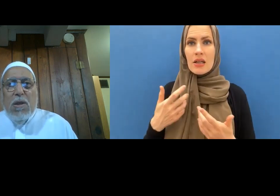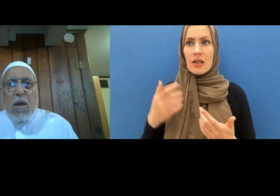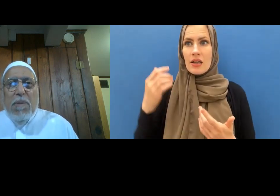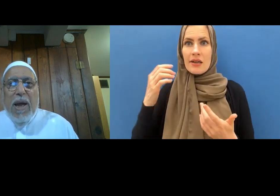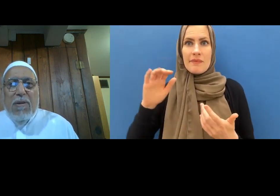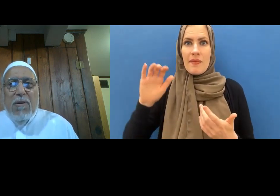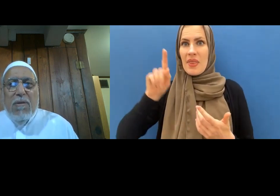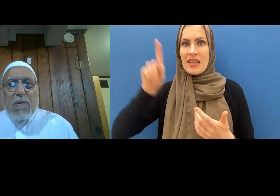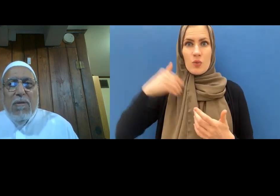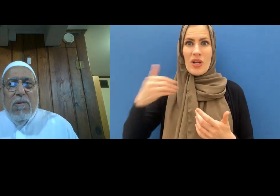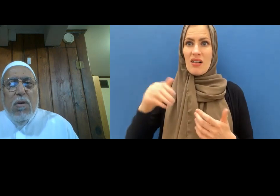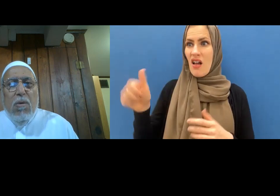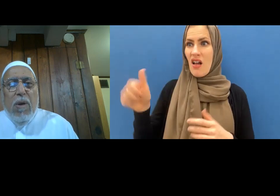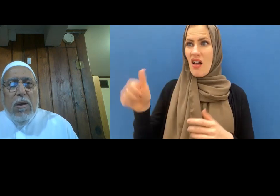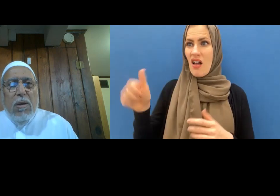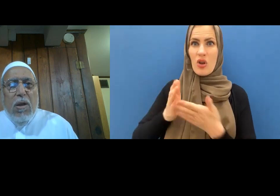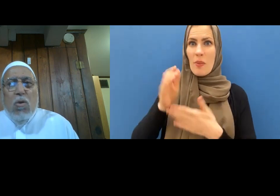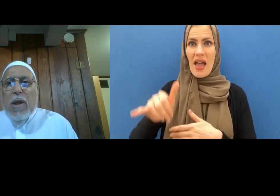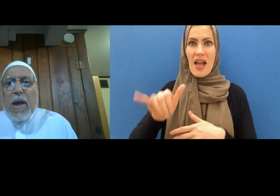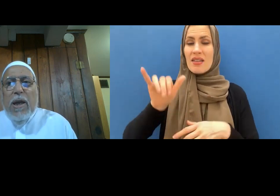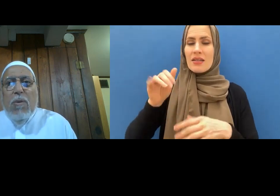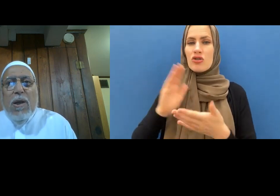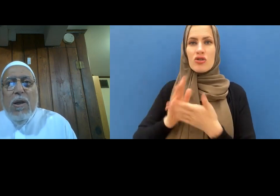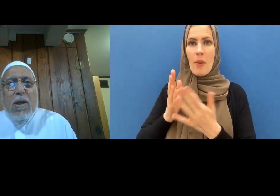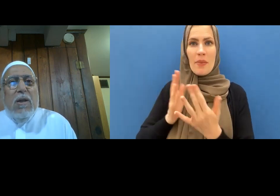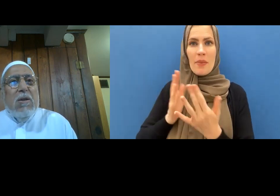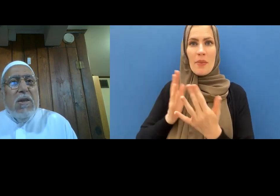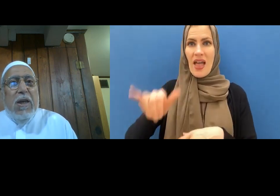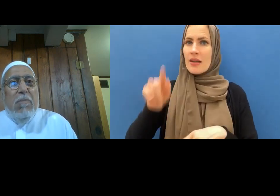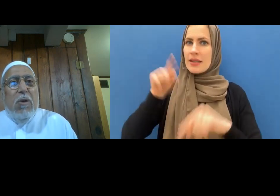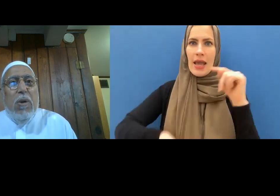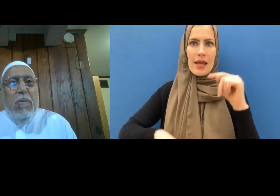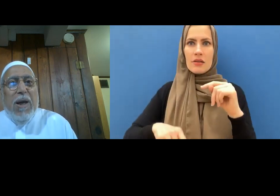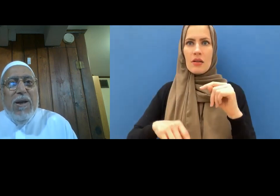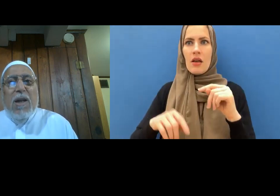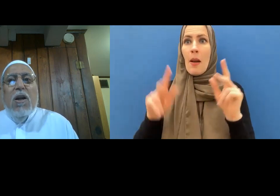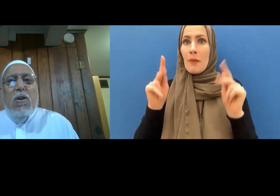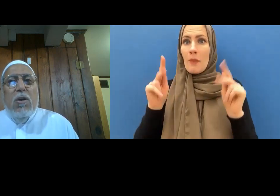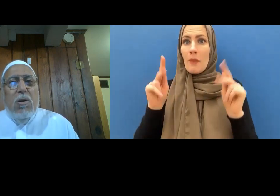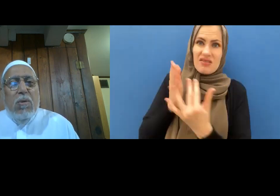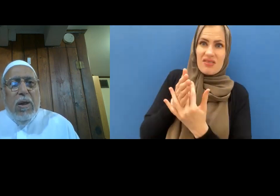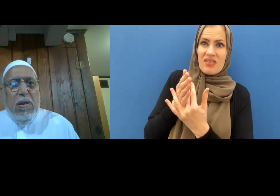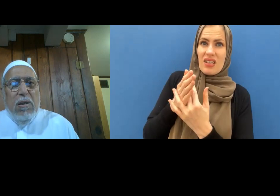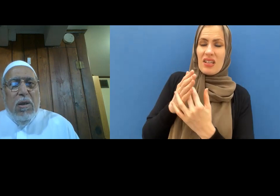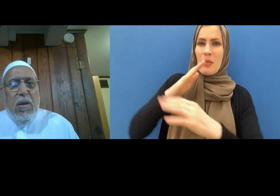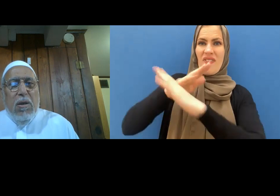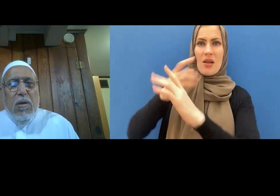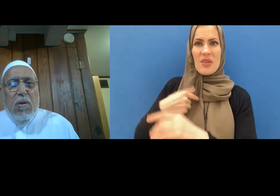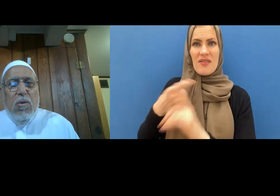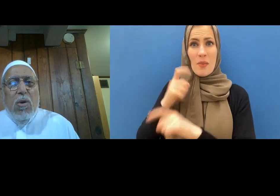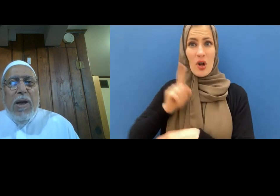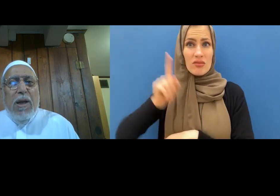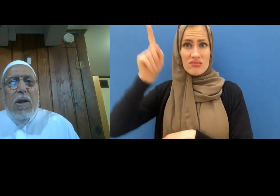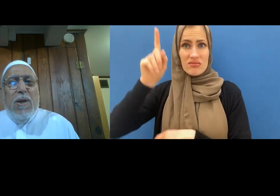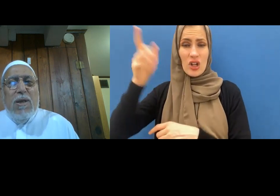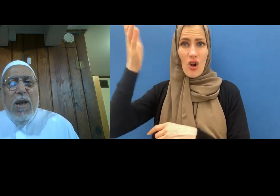anyone stop that? No one. Could anyone intercede between me and God? No one.